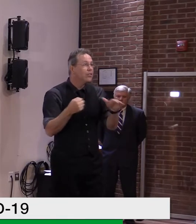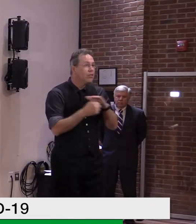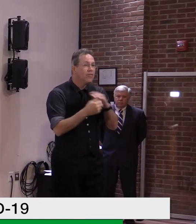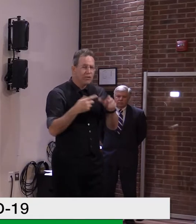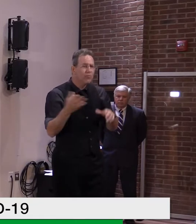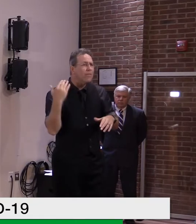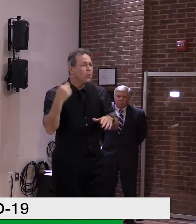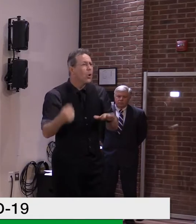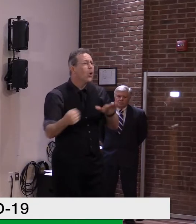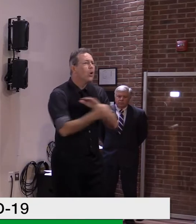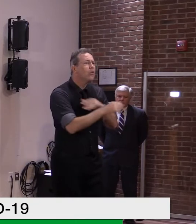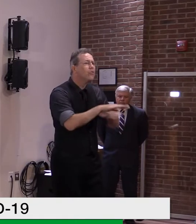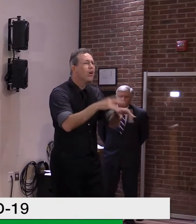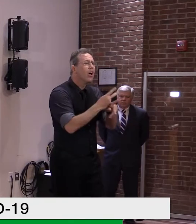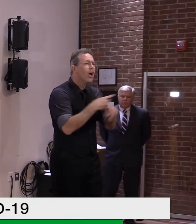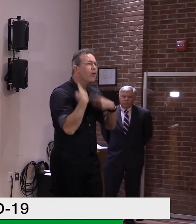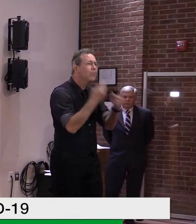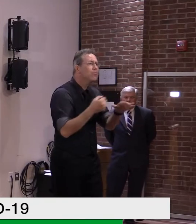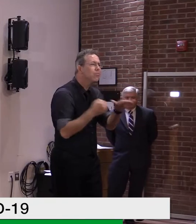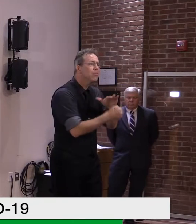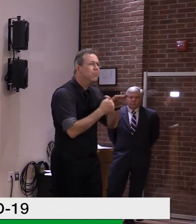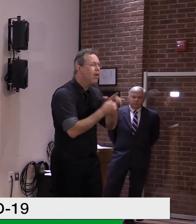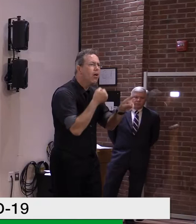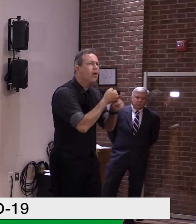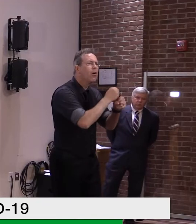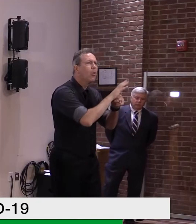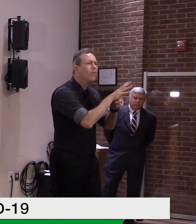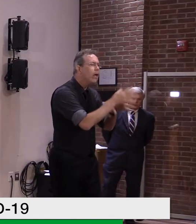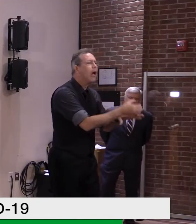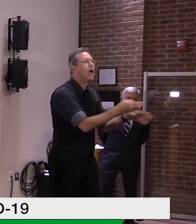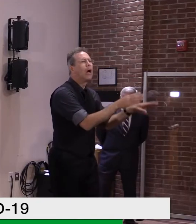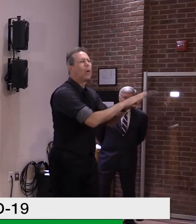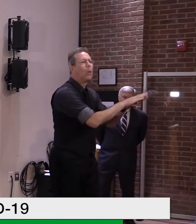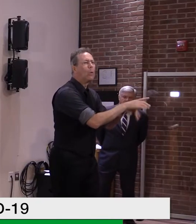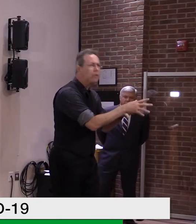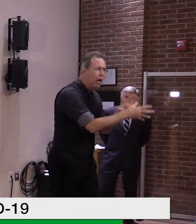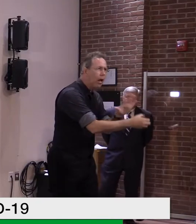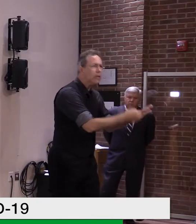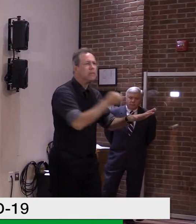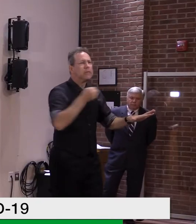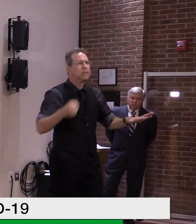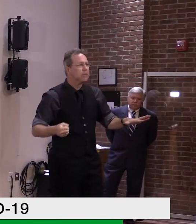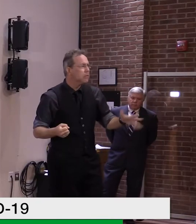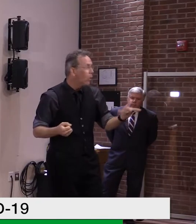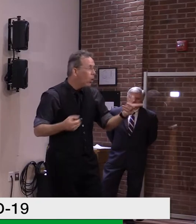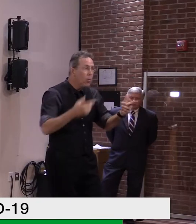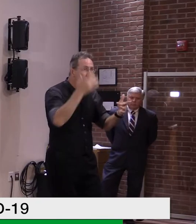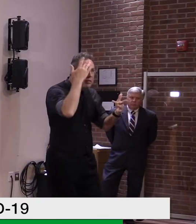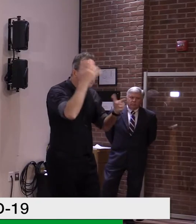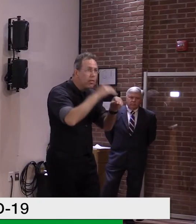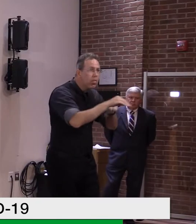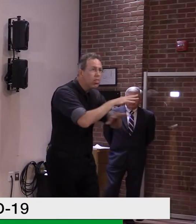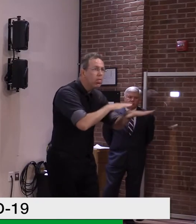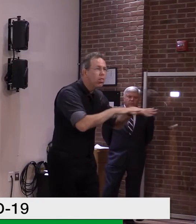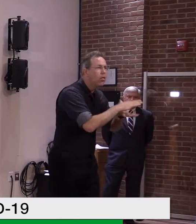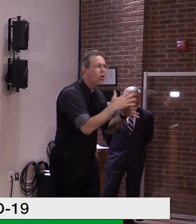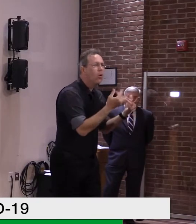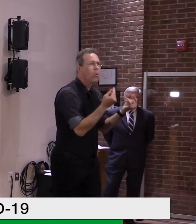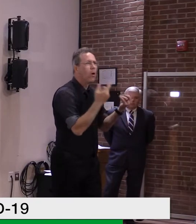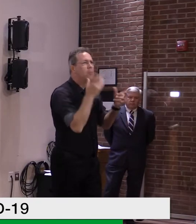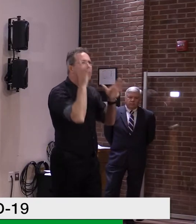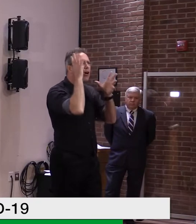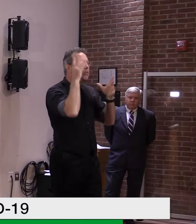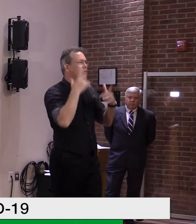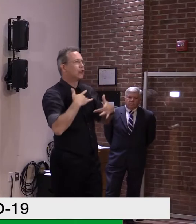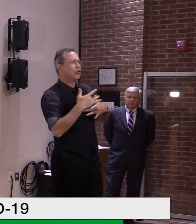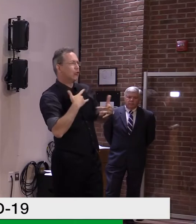maybe they're closed due to an outbreak of some kind or an exposure concern. You know, but